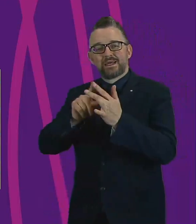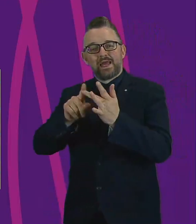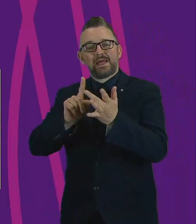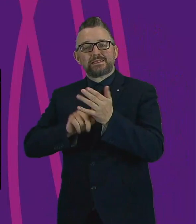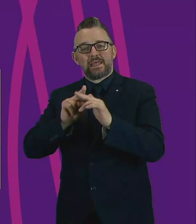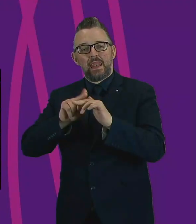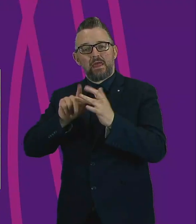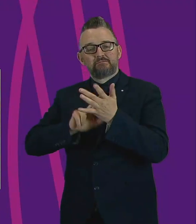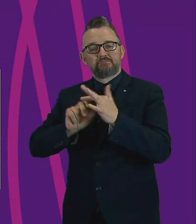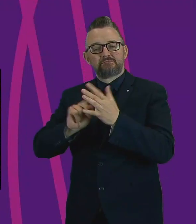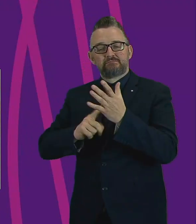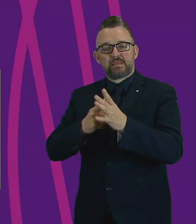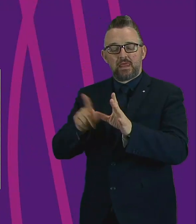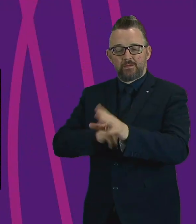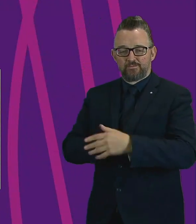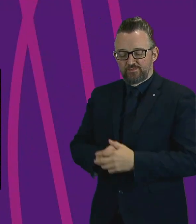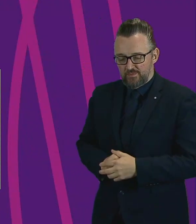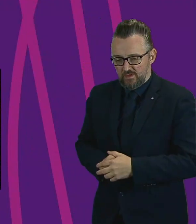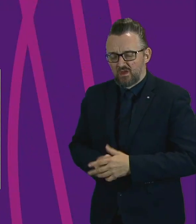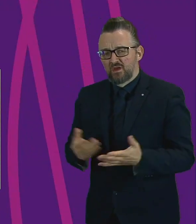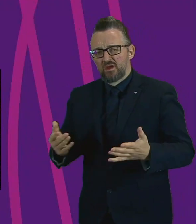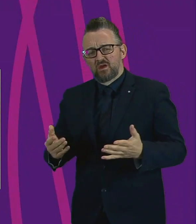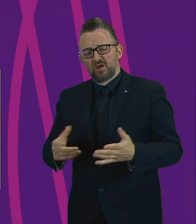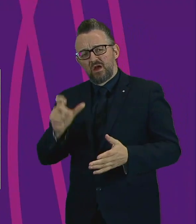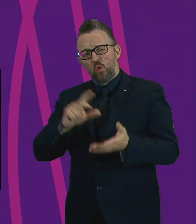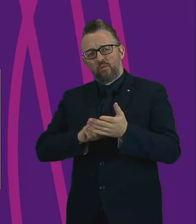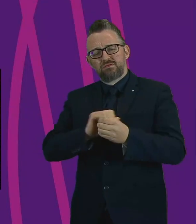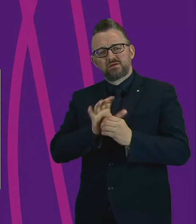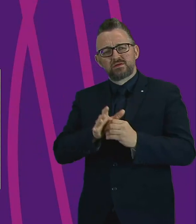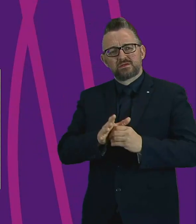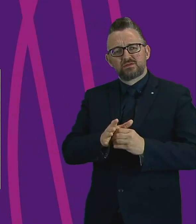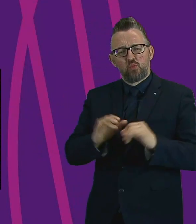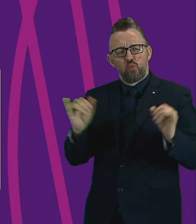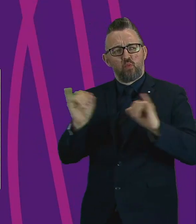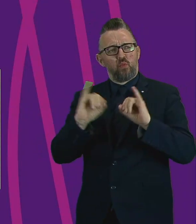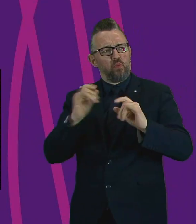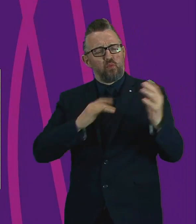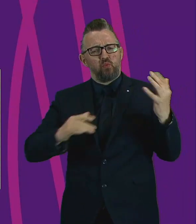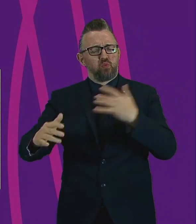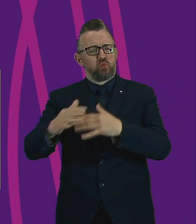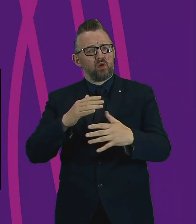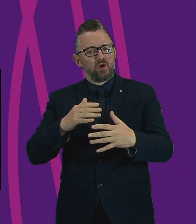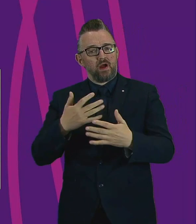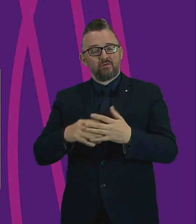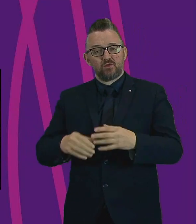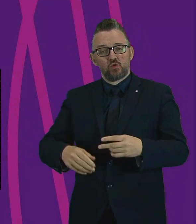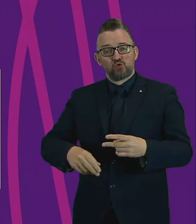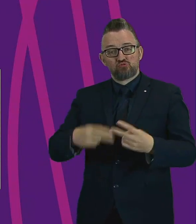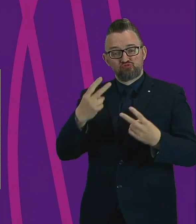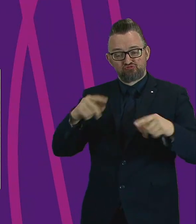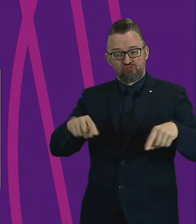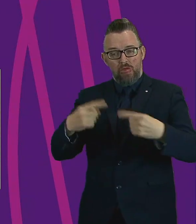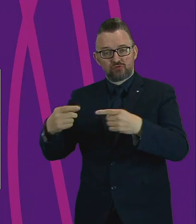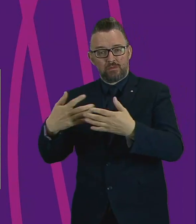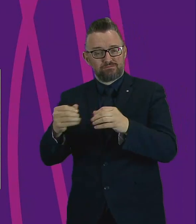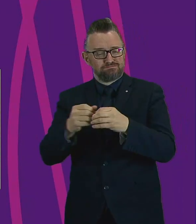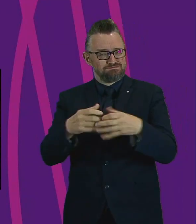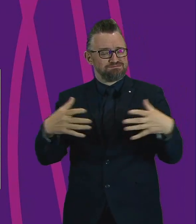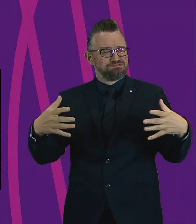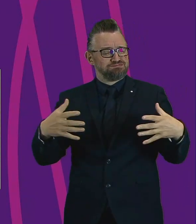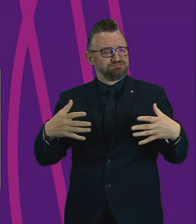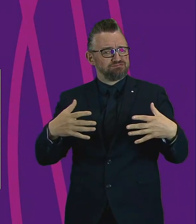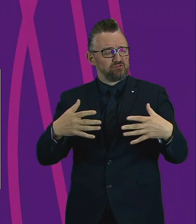White. Thanks, Presiding Officer. The COVID crisis has exacerbated the same two greatest challenges that have faced the health